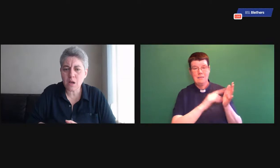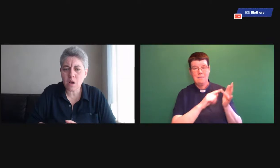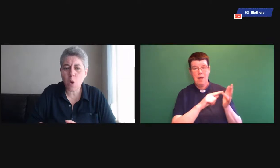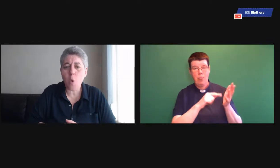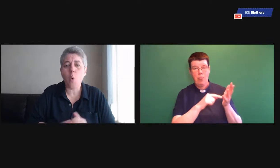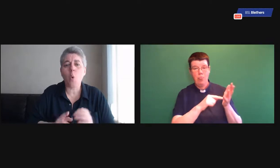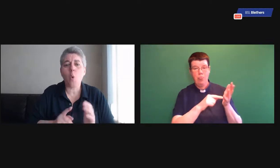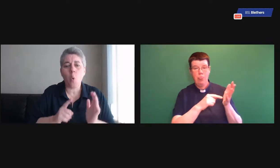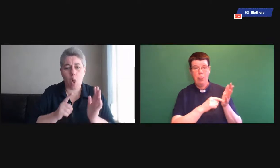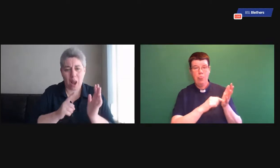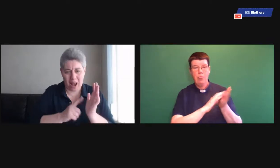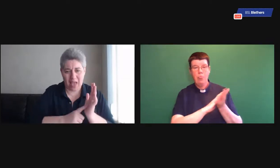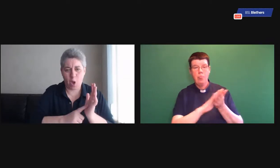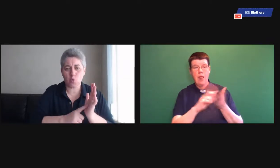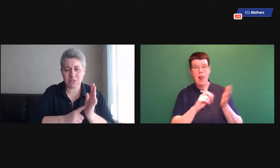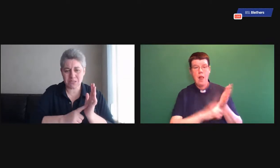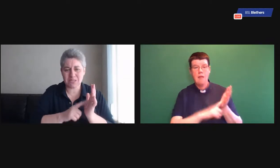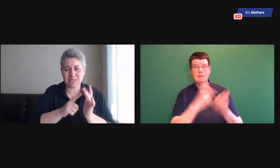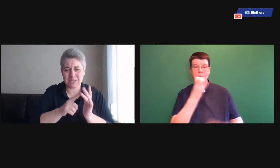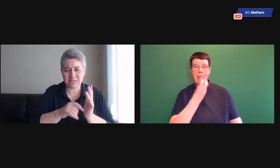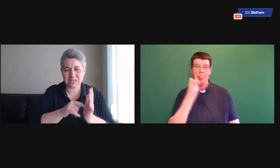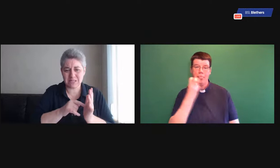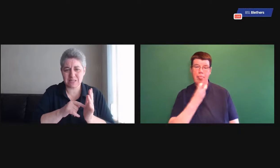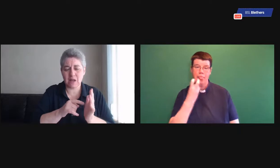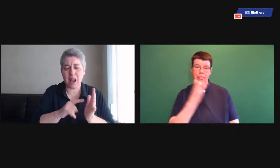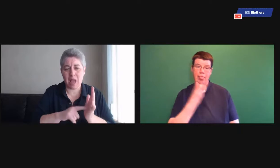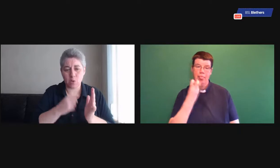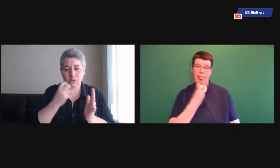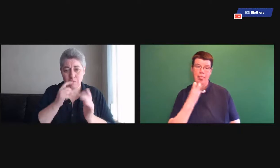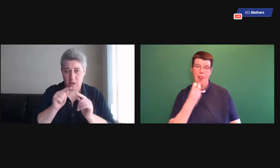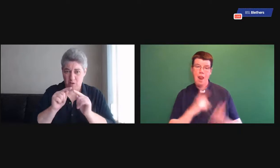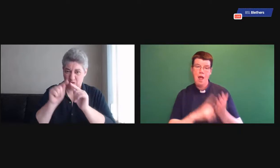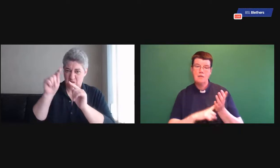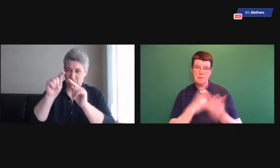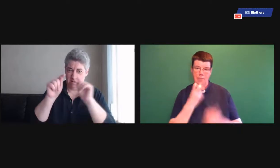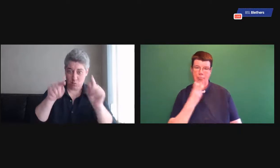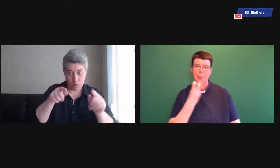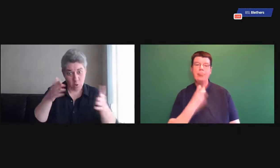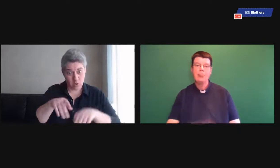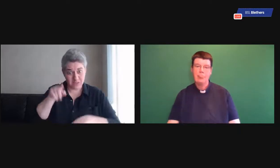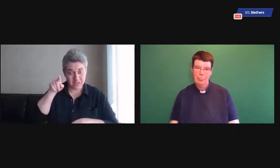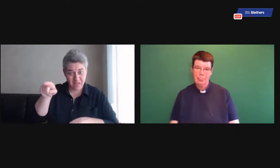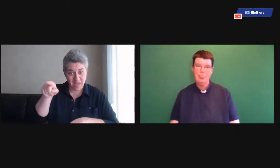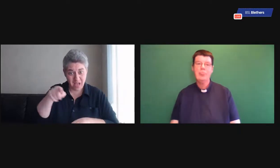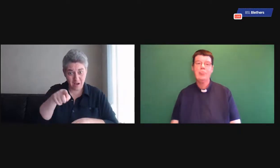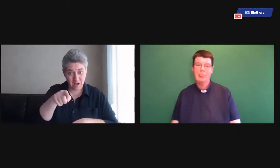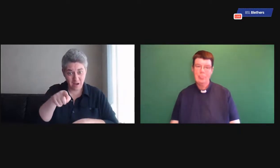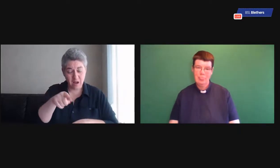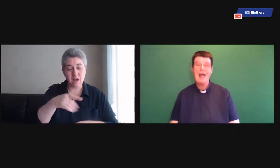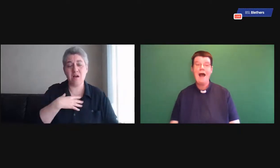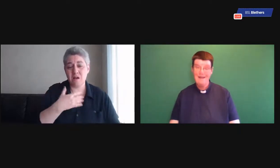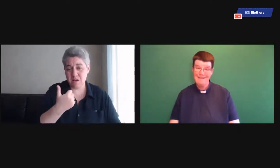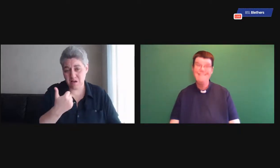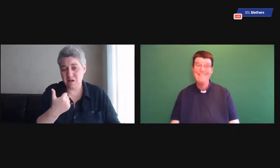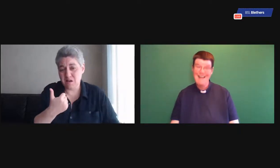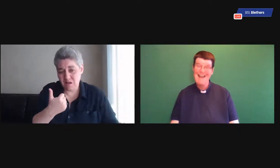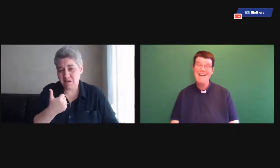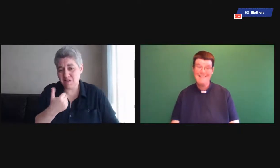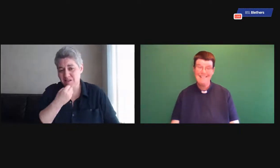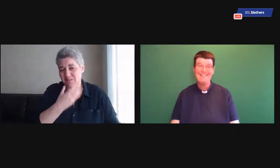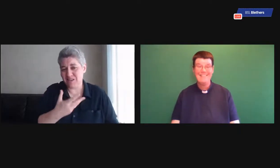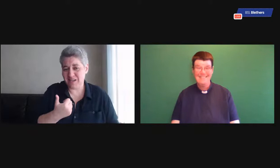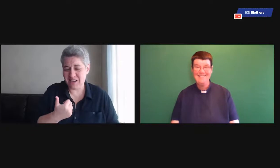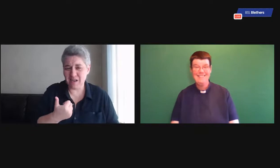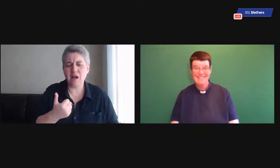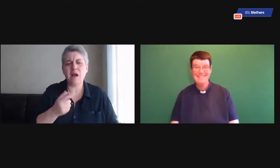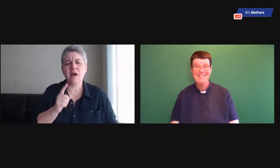I'm based in Lottymouth, and that's the sign for it, Lottymouth. So you were ordained in